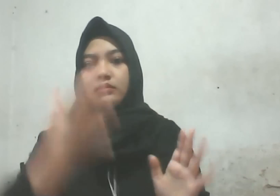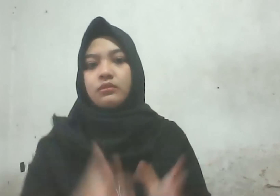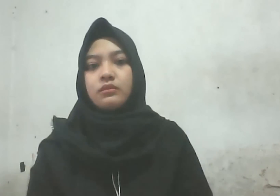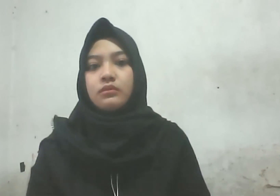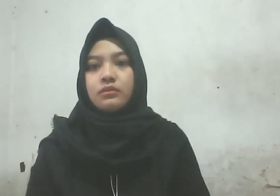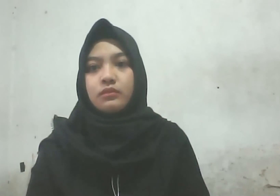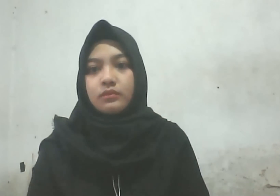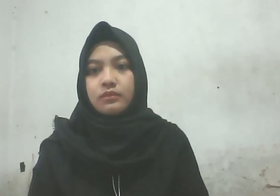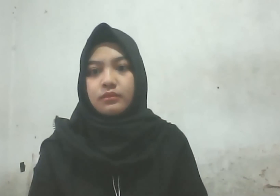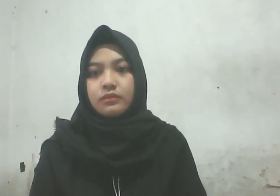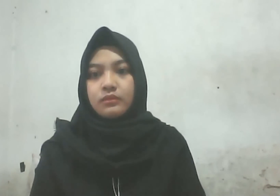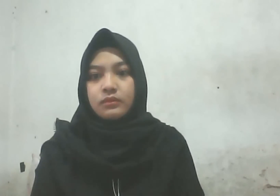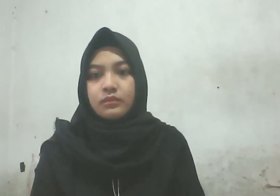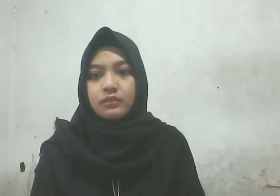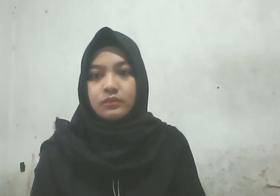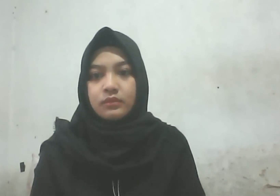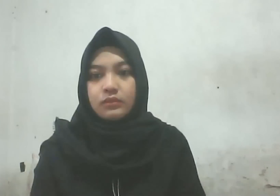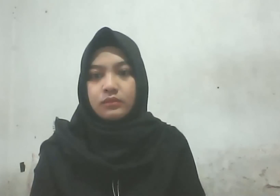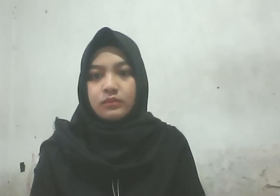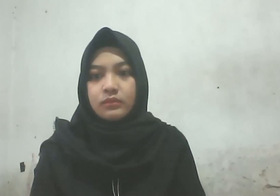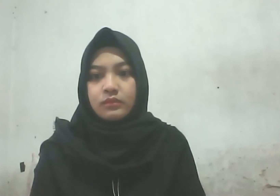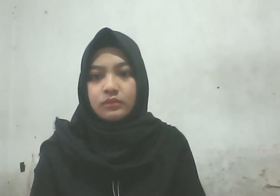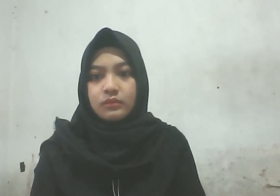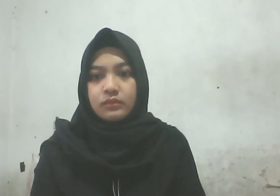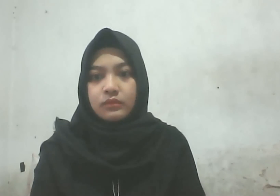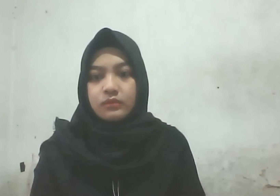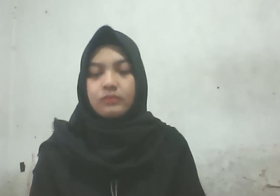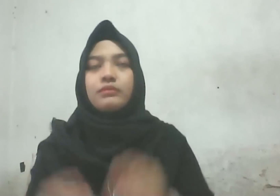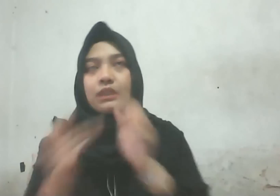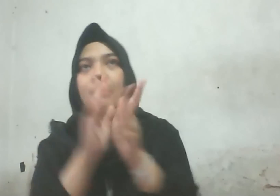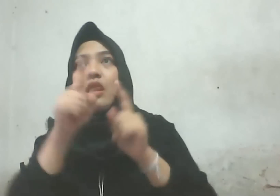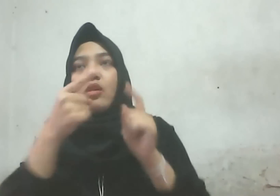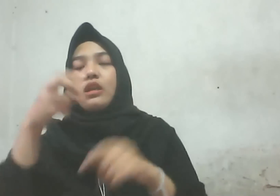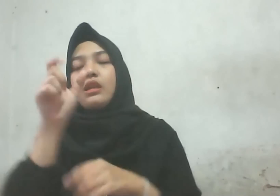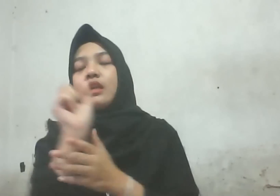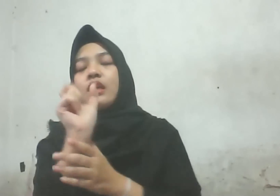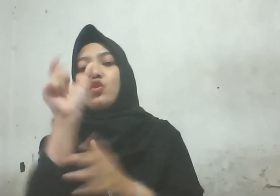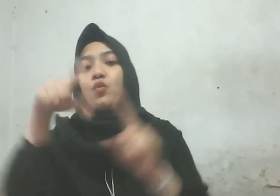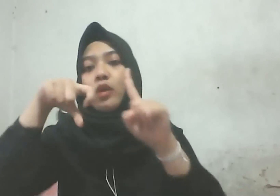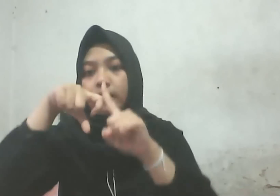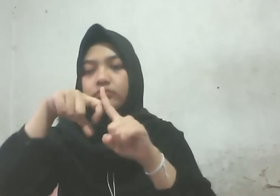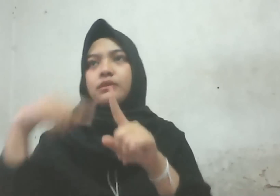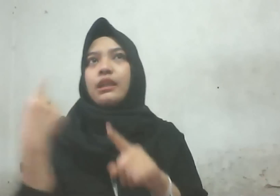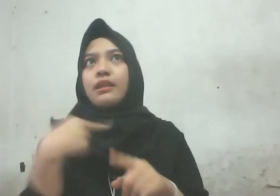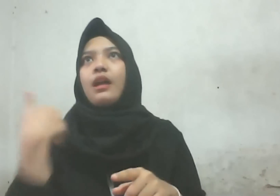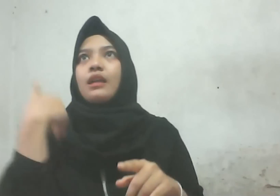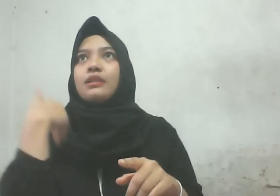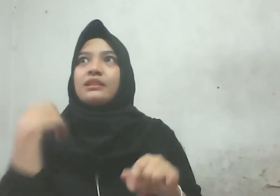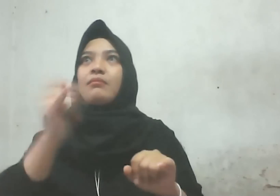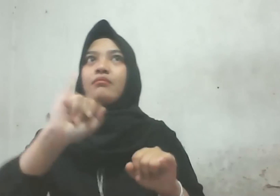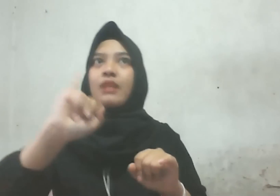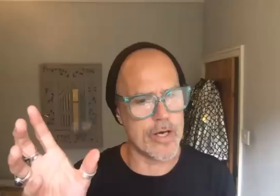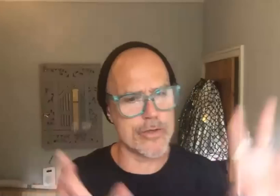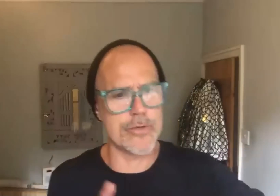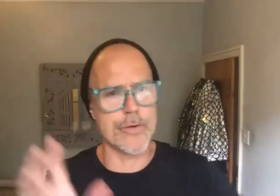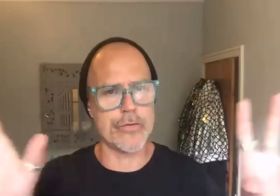Yeah, I mean, we in the UK, we obviously have models of universal mm-hmm. design and inclusive design. And